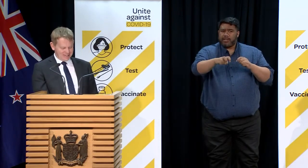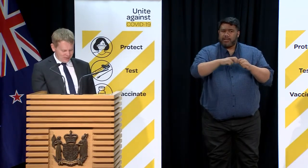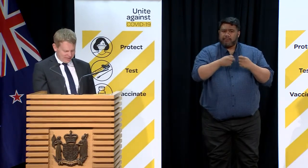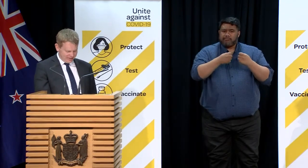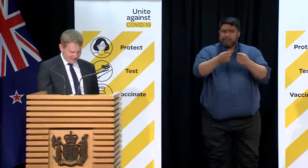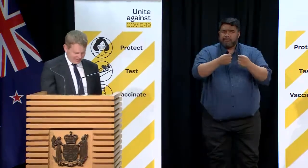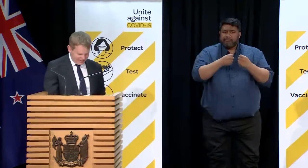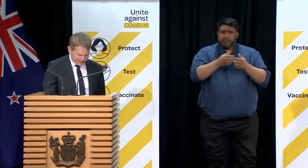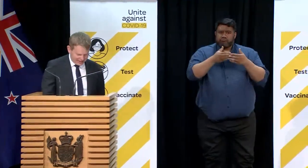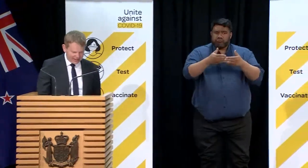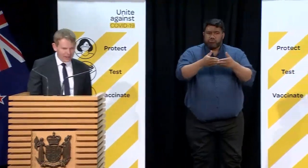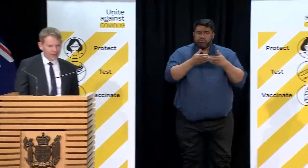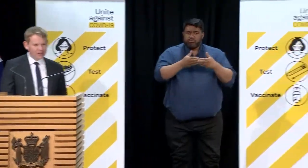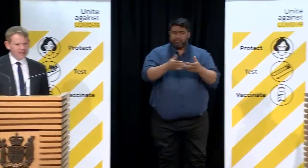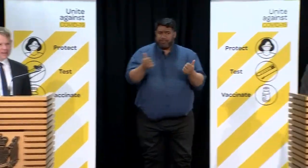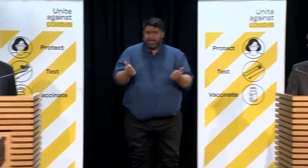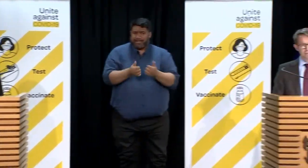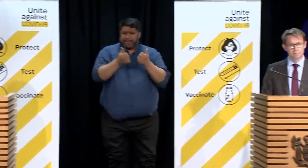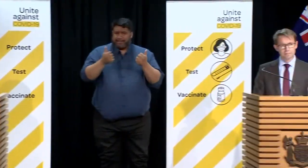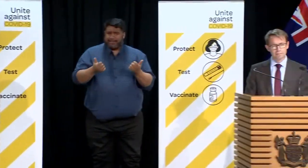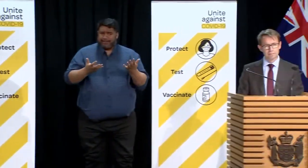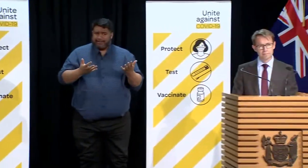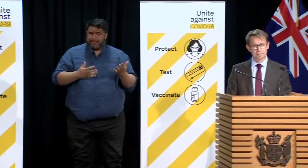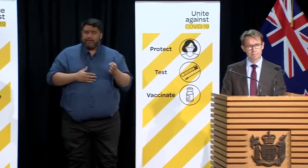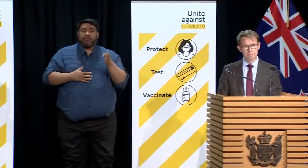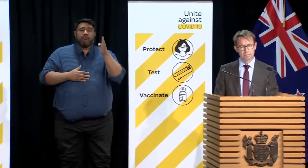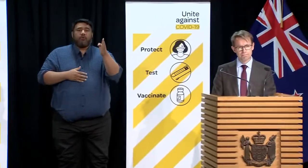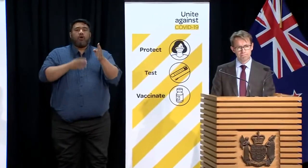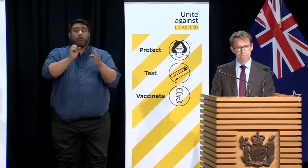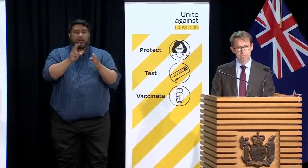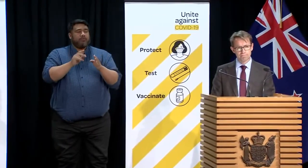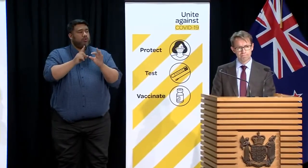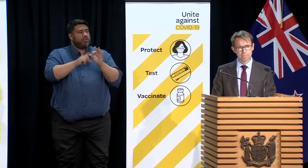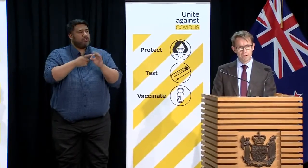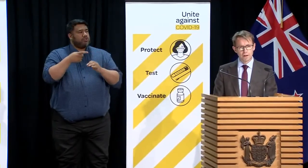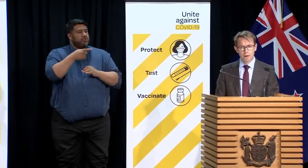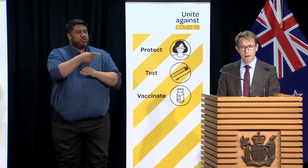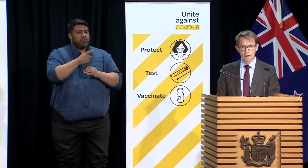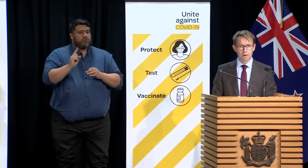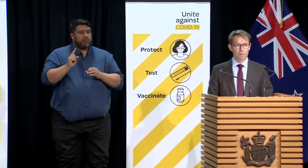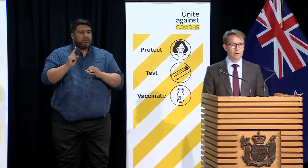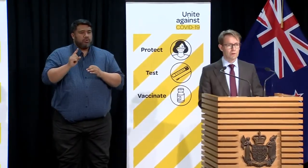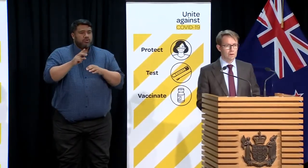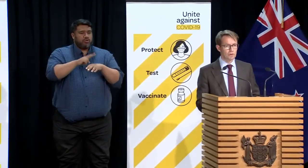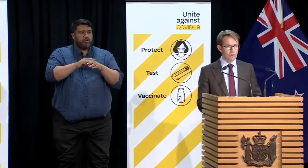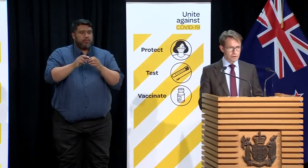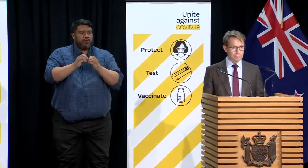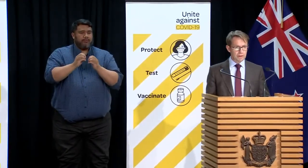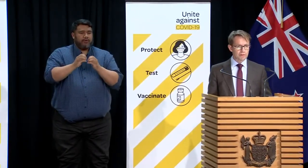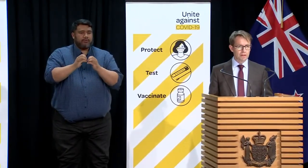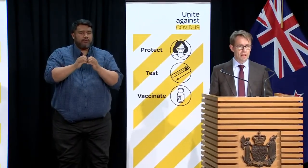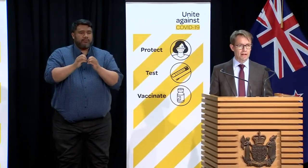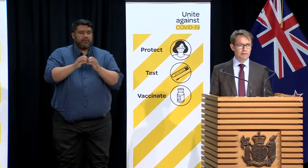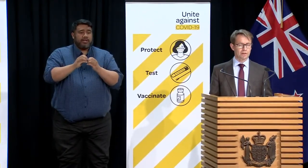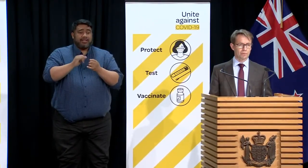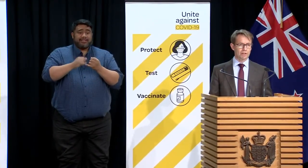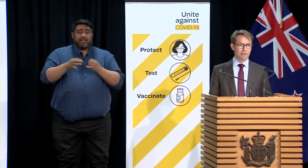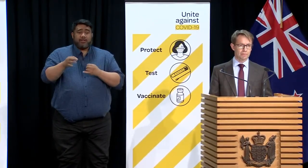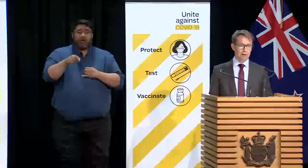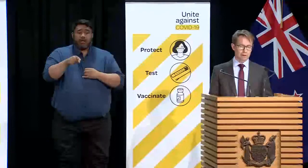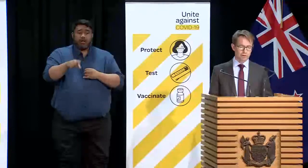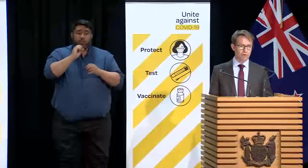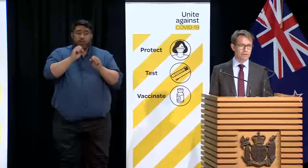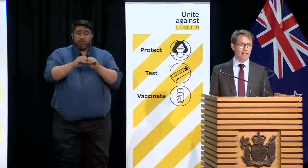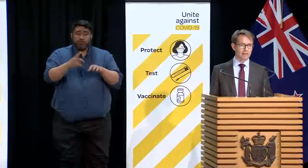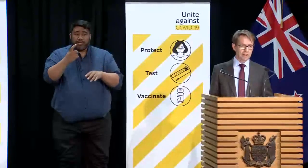that COVID spread to the South Island is imminent. How likely is that, and why is it likely? Well, it's not imminent, and the way